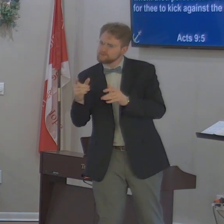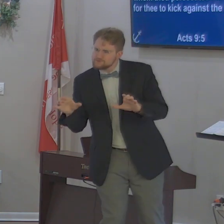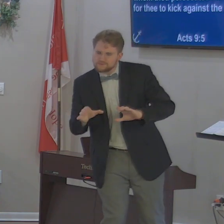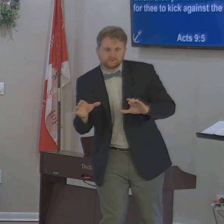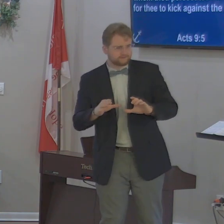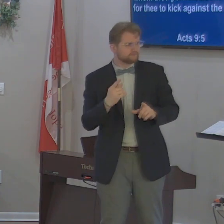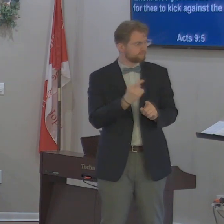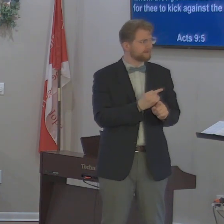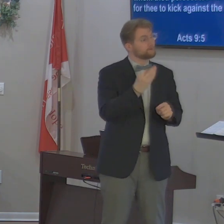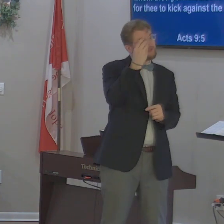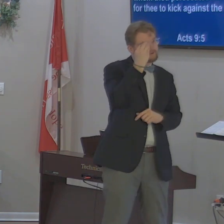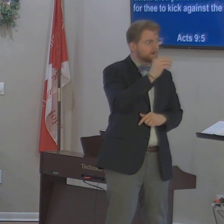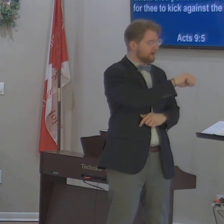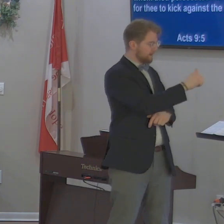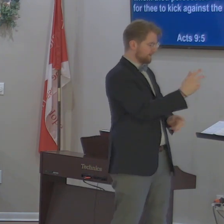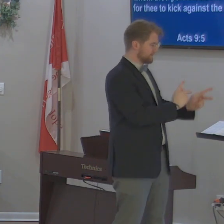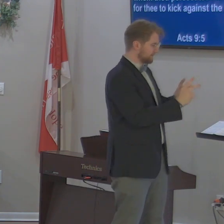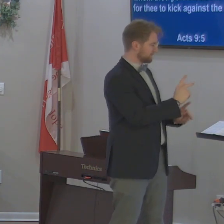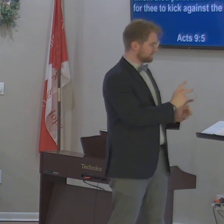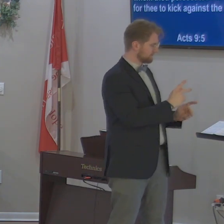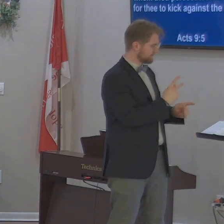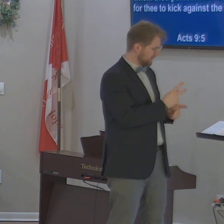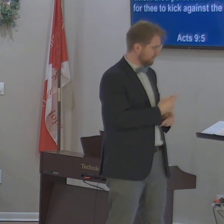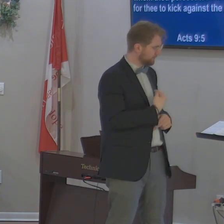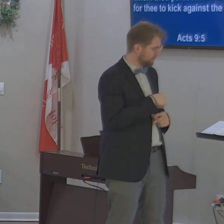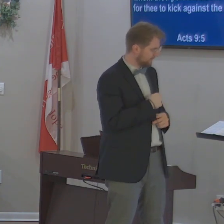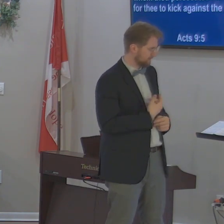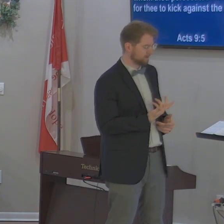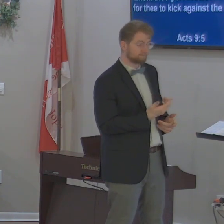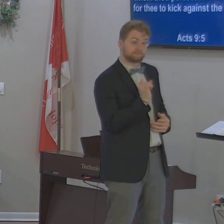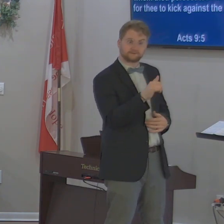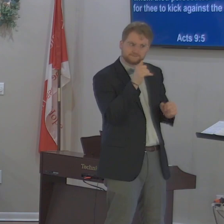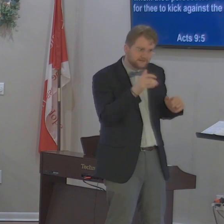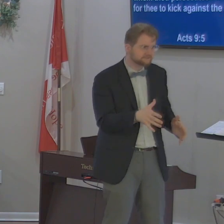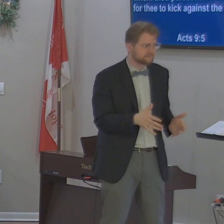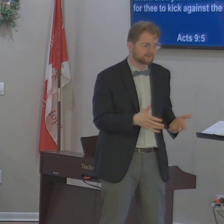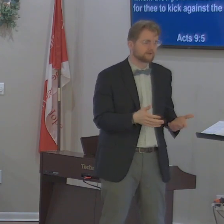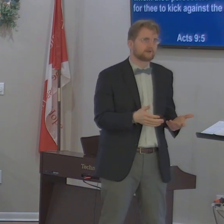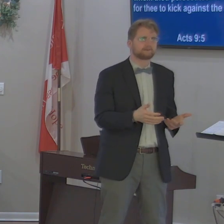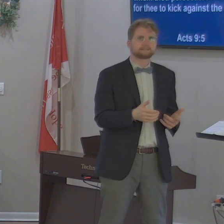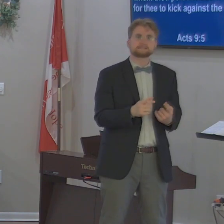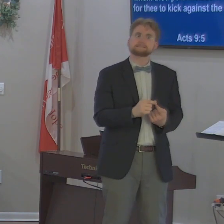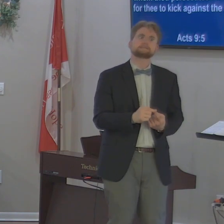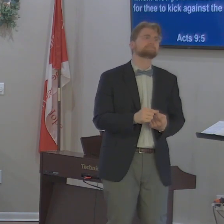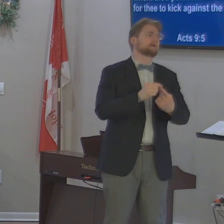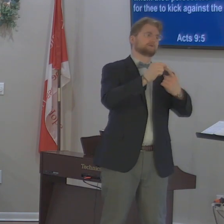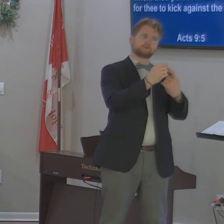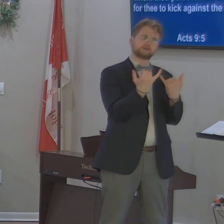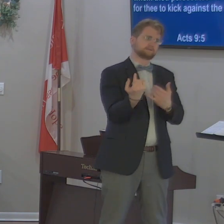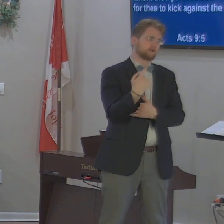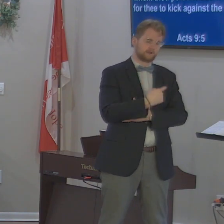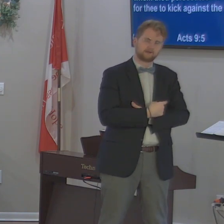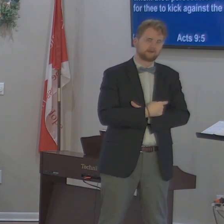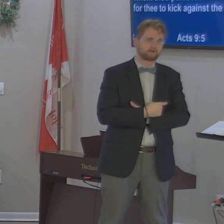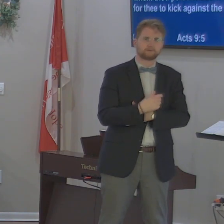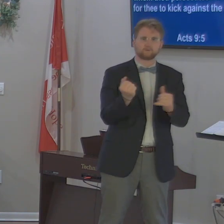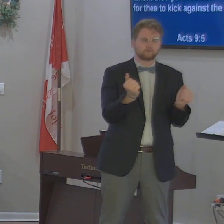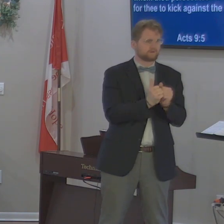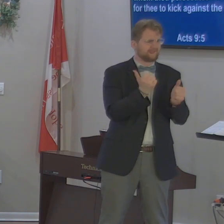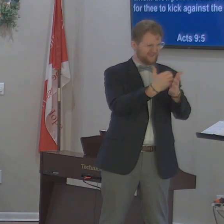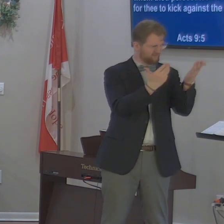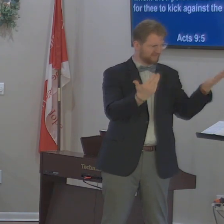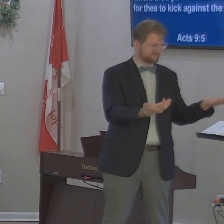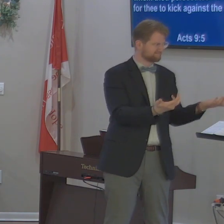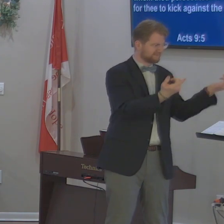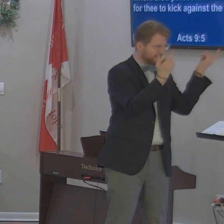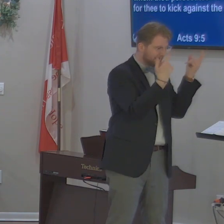think for other people that care is a blessing. I'll tell you what, especially in today's age, with everything that's going